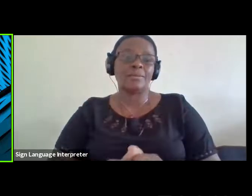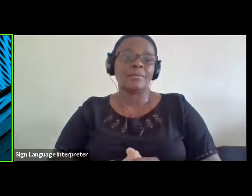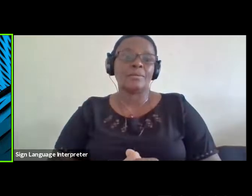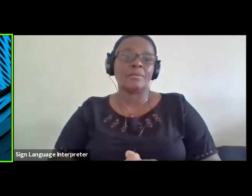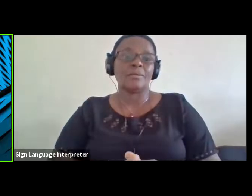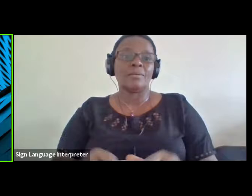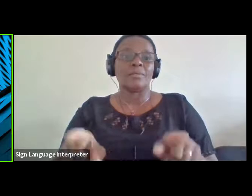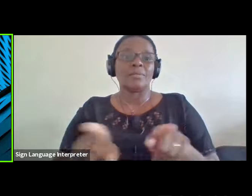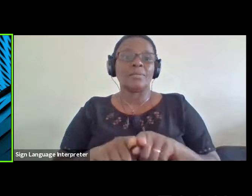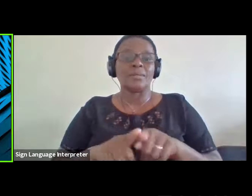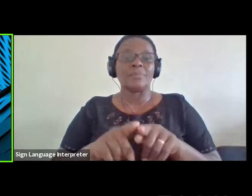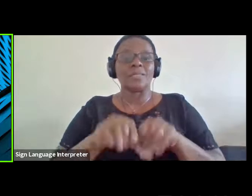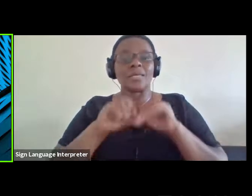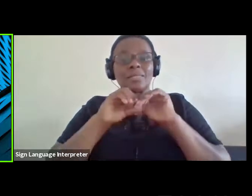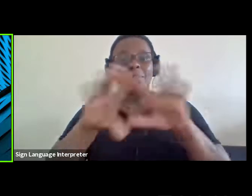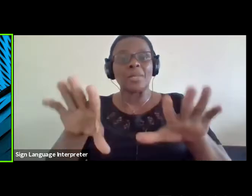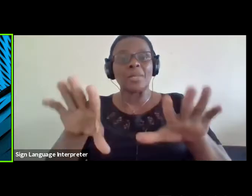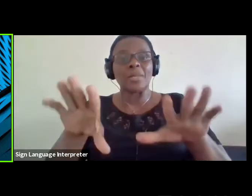supply chain.